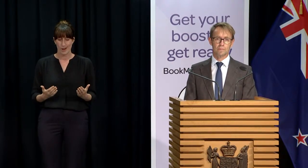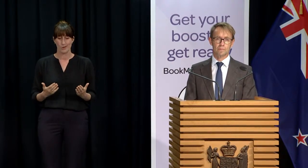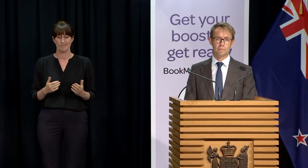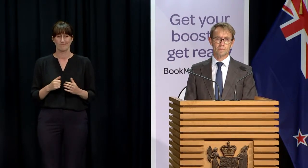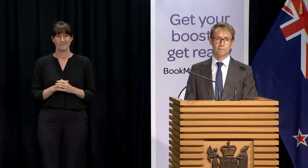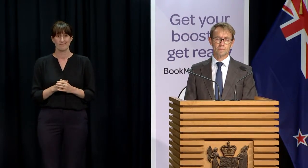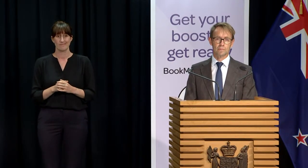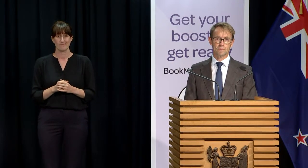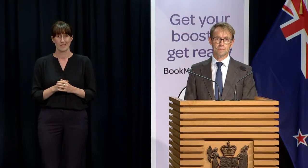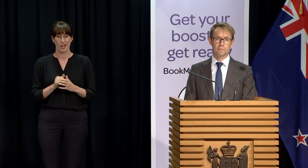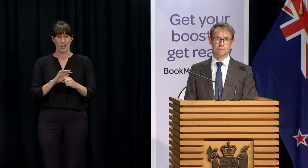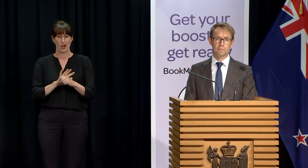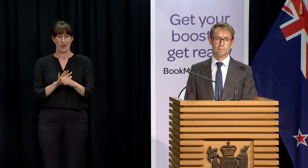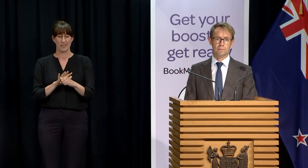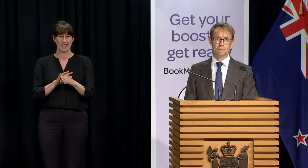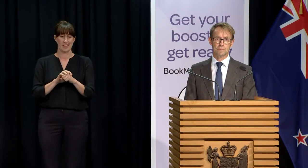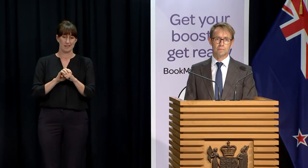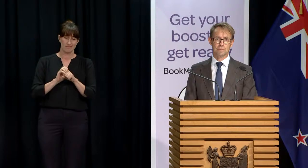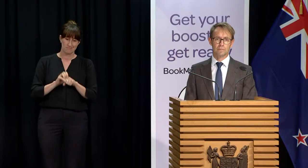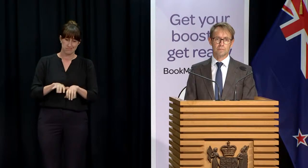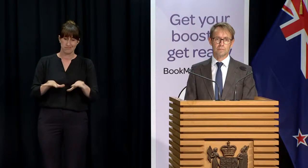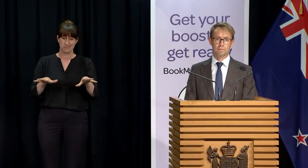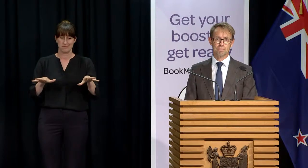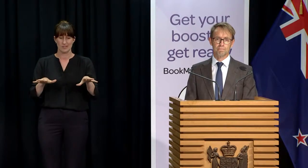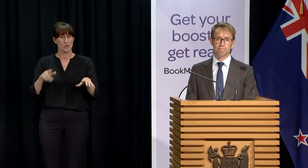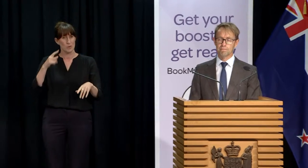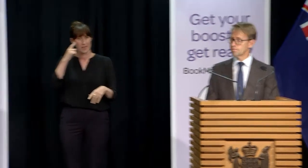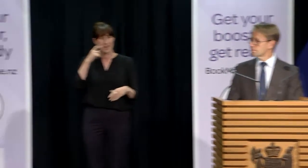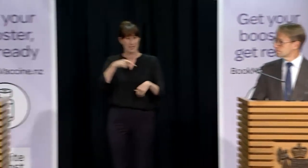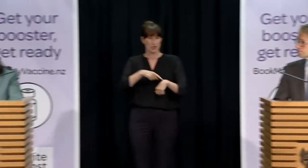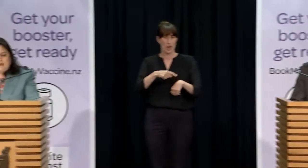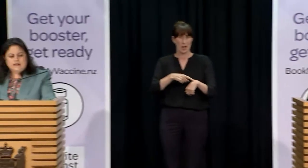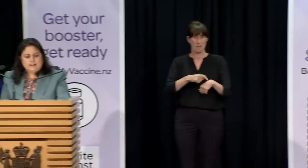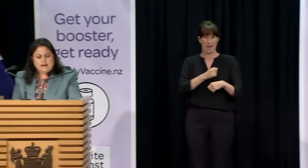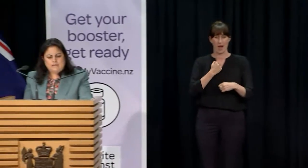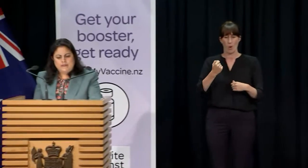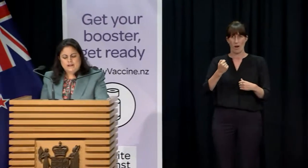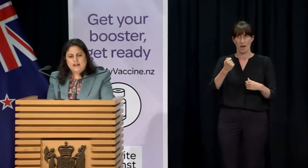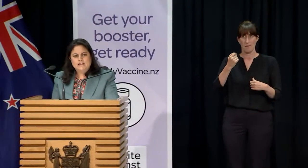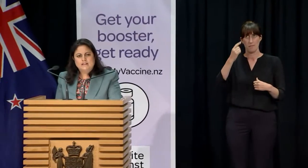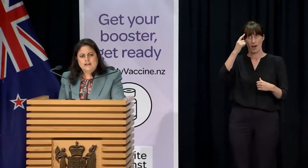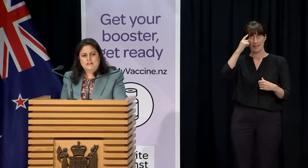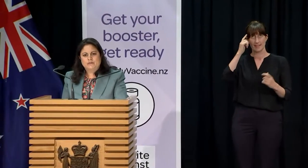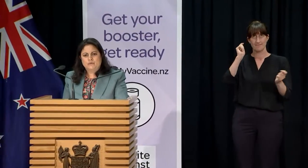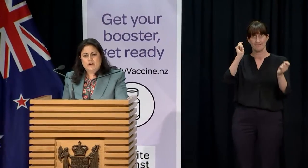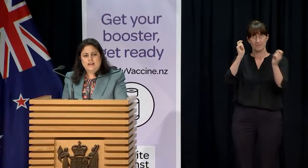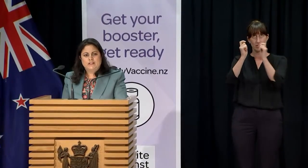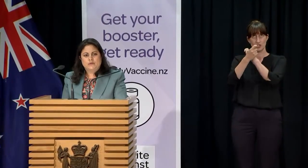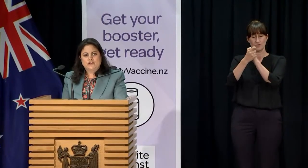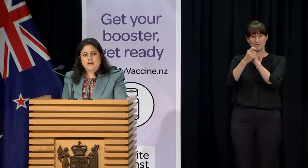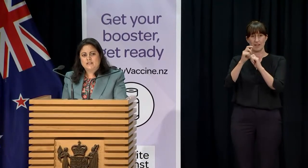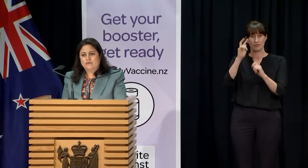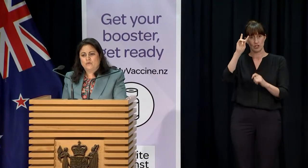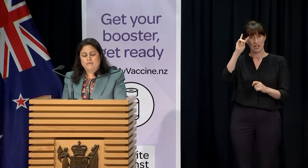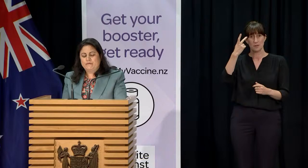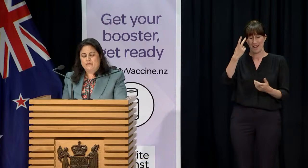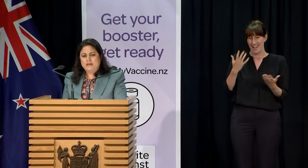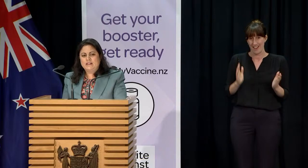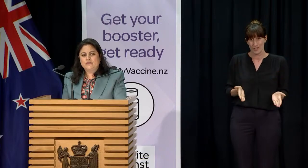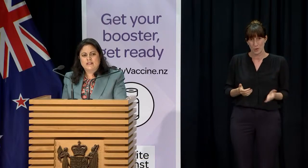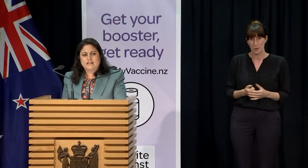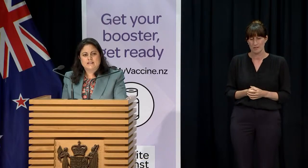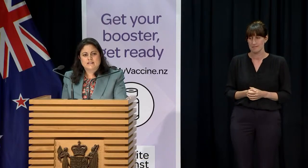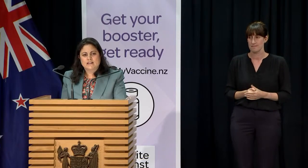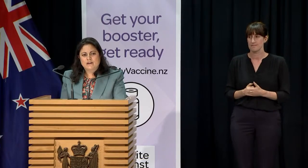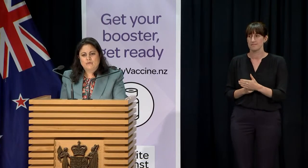complete mindset shift when it comes to Omicron? I think it's certainly the case that we need to adjust. For